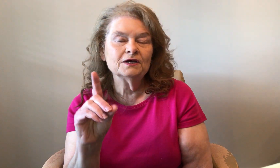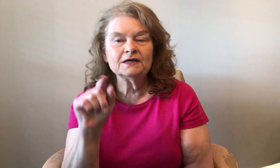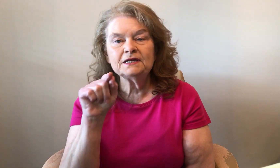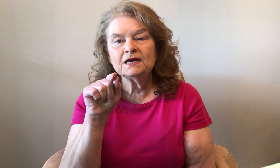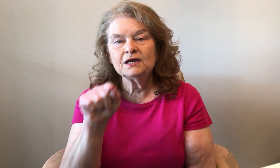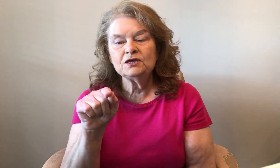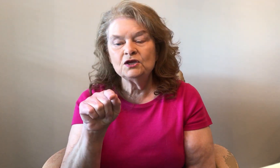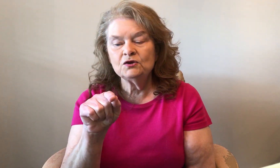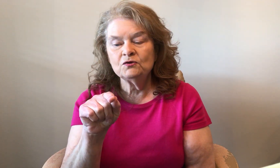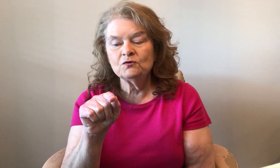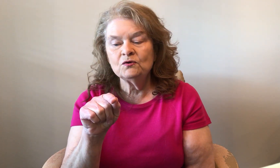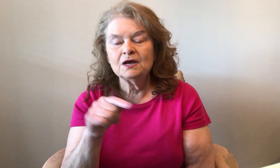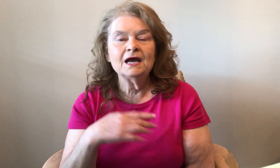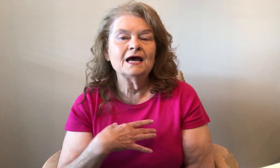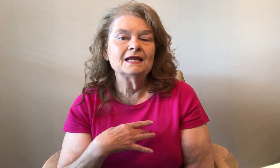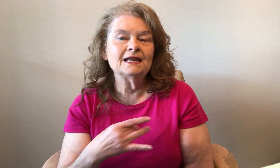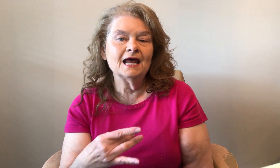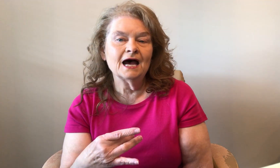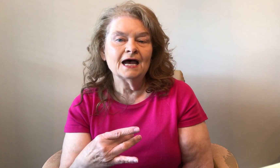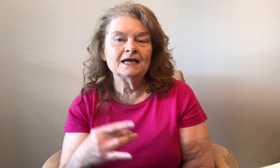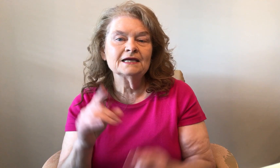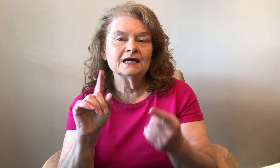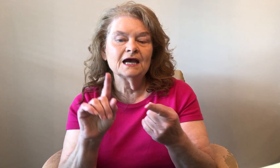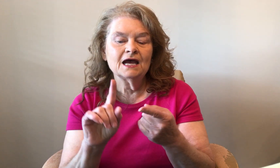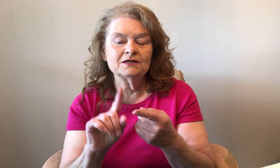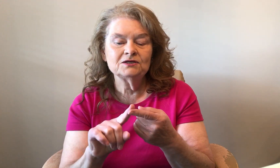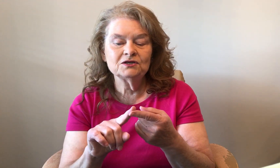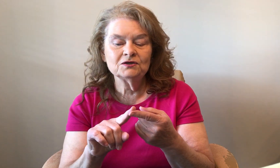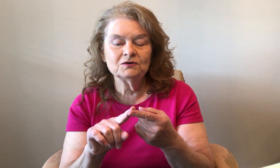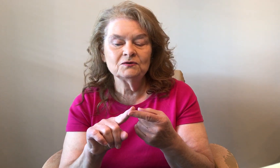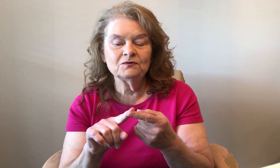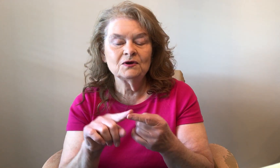Would you like to